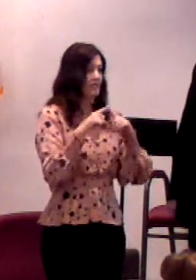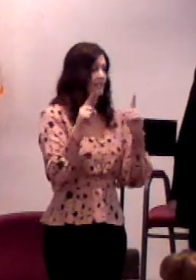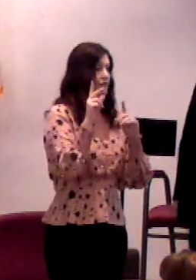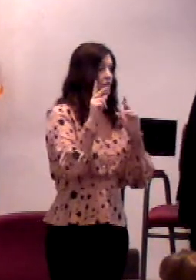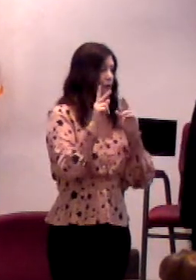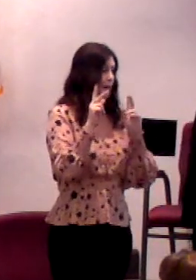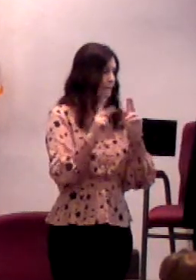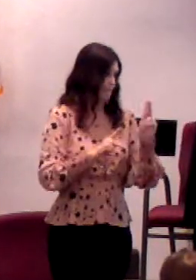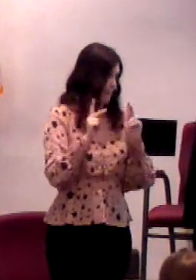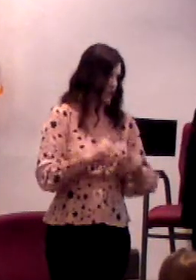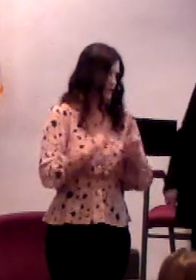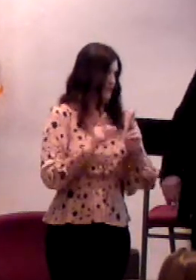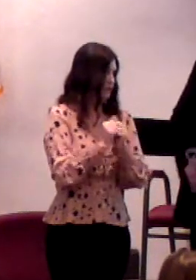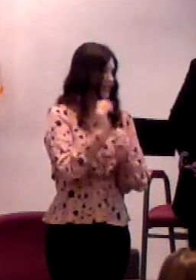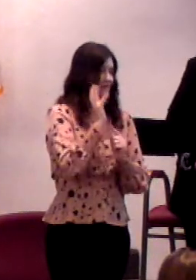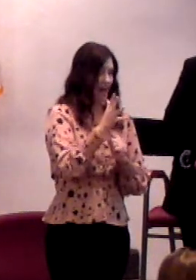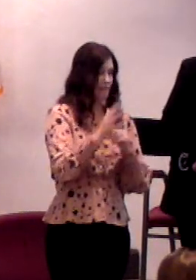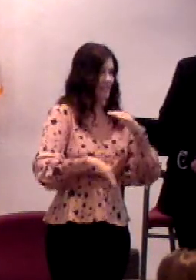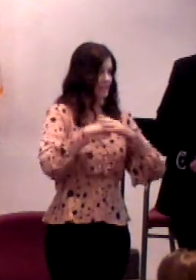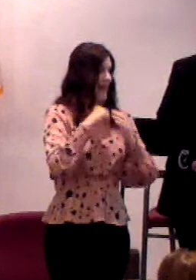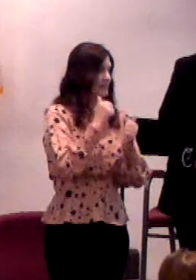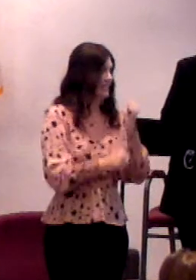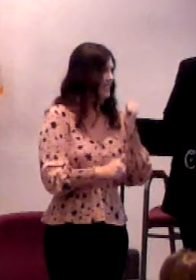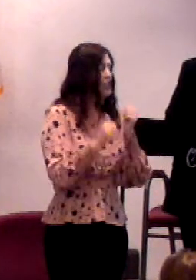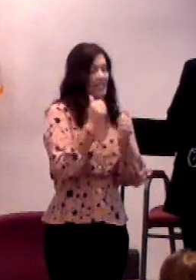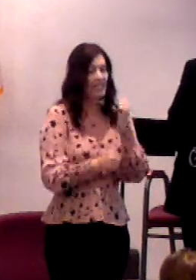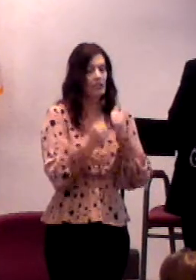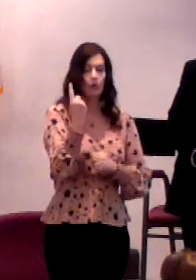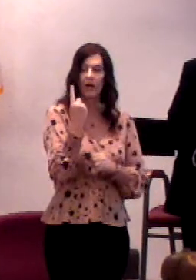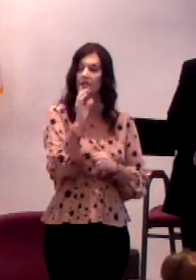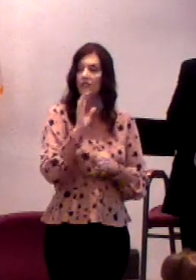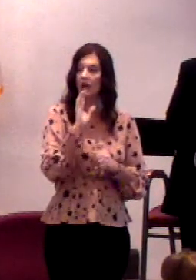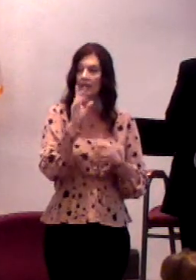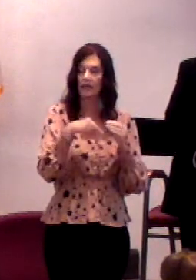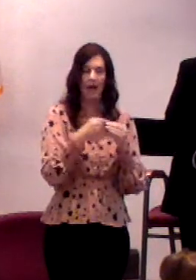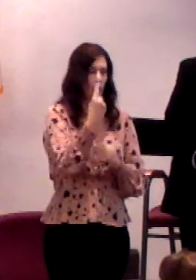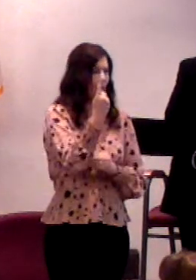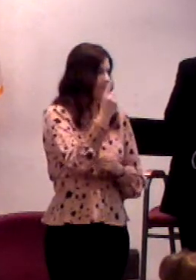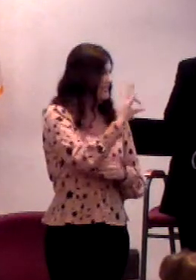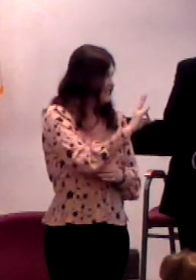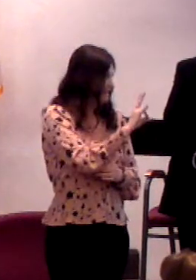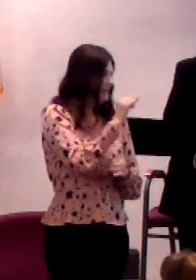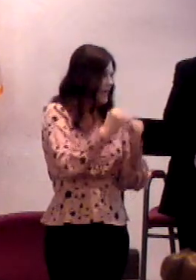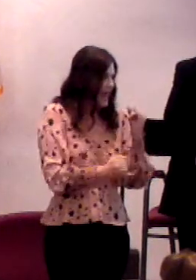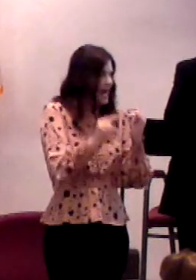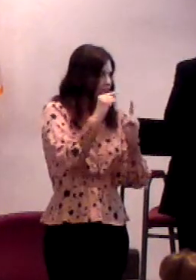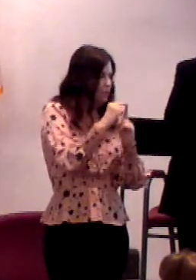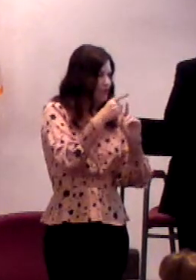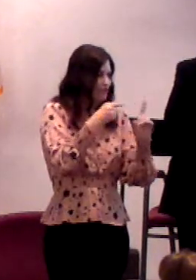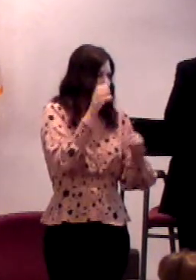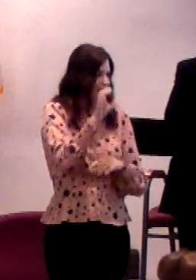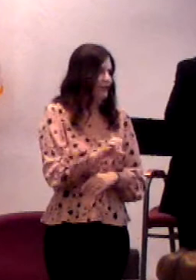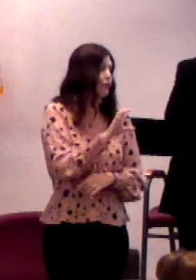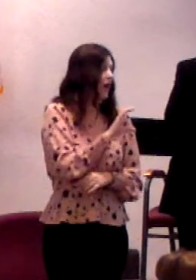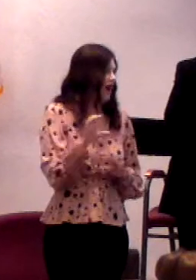each. Each one talk about one of the 7 last words from the cross at noon, high